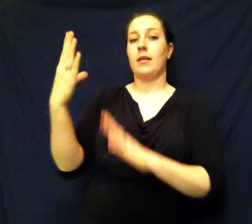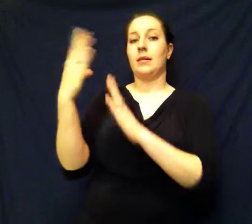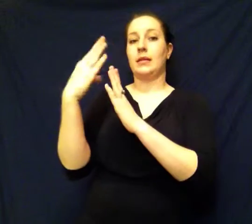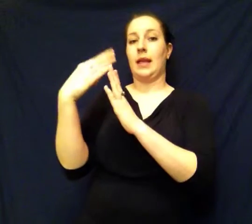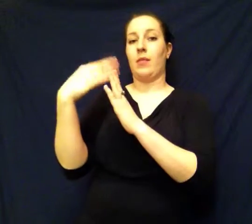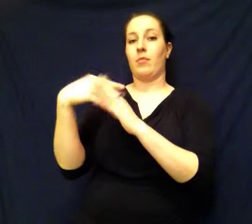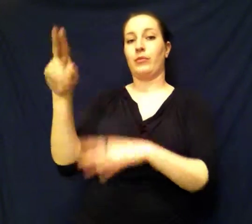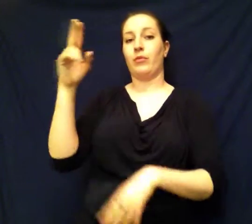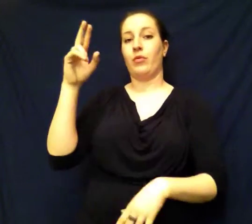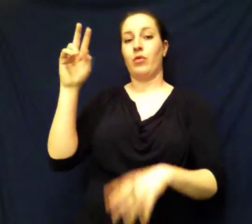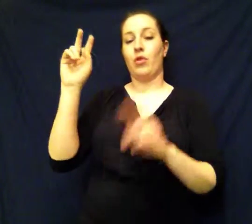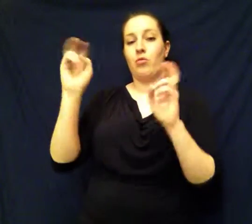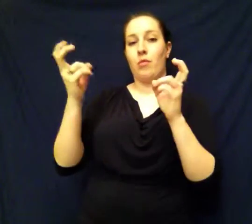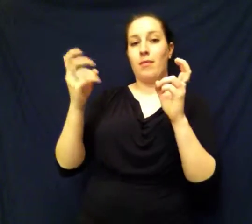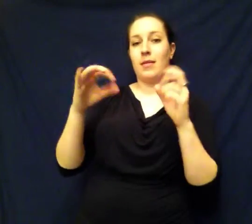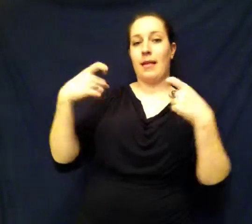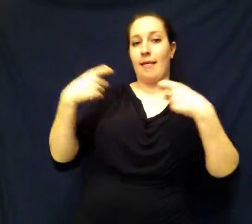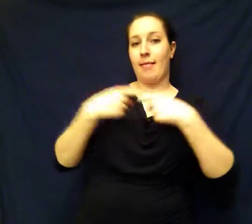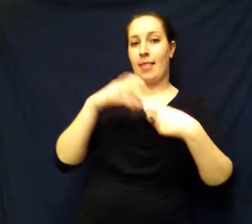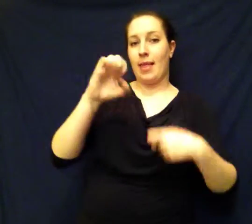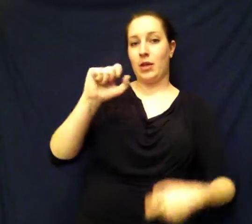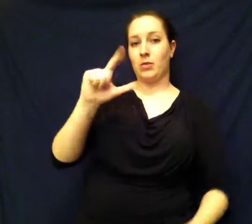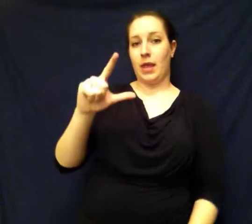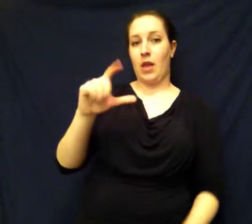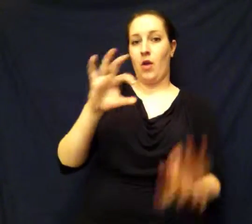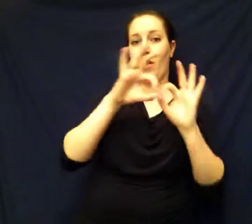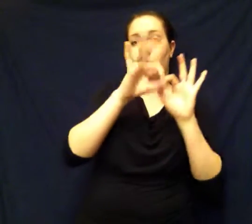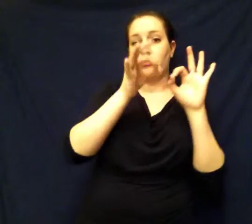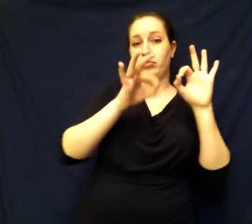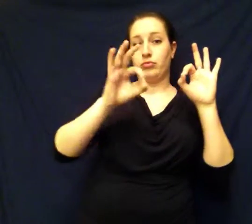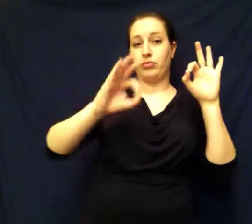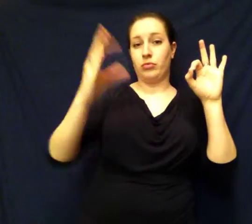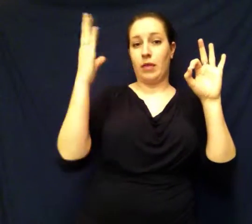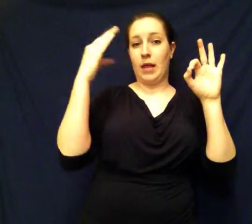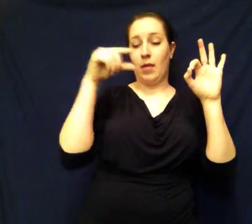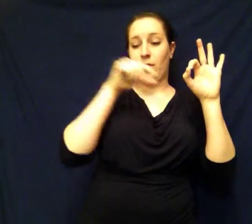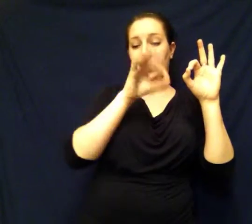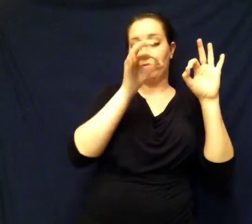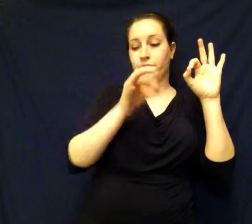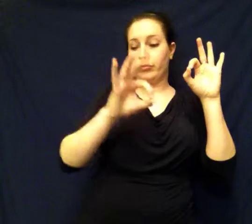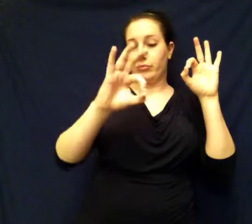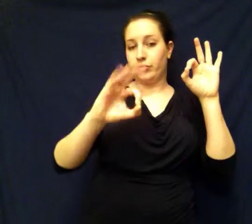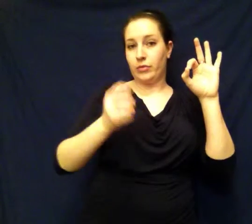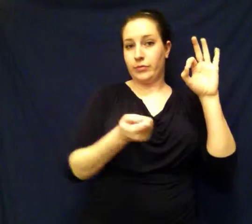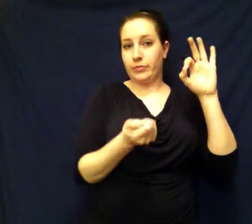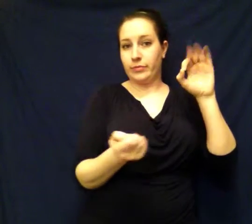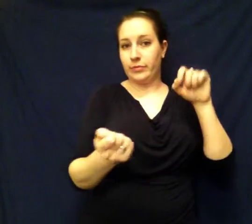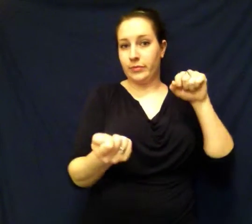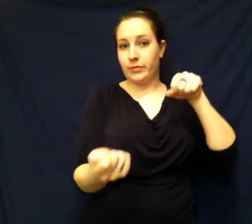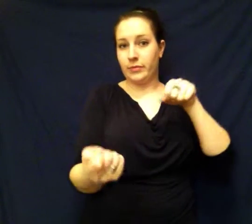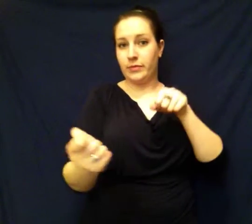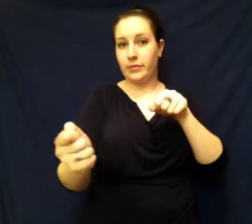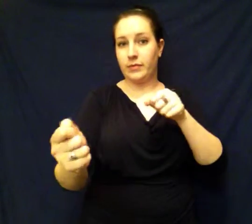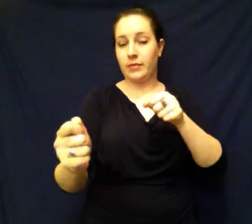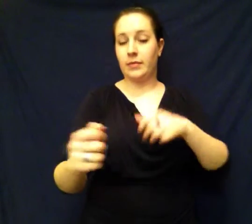that camera down the hole, and it showed us what it was seeing. And first we just saw the dirt and